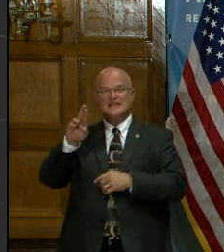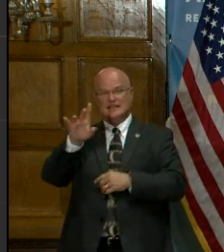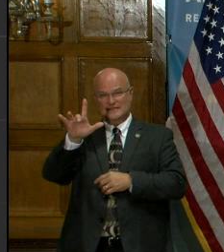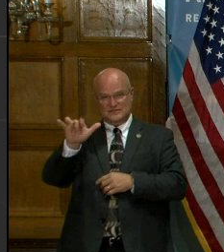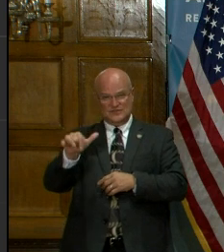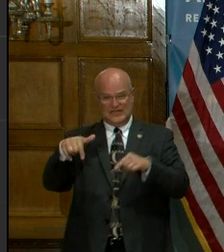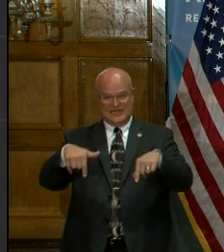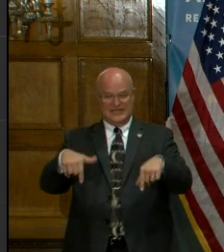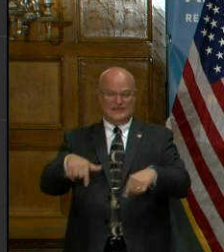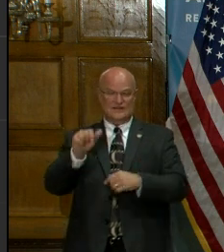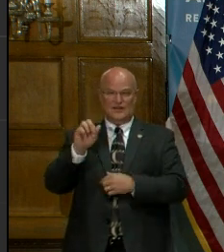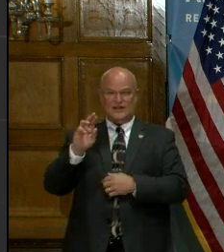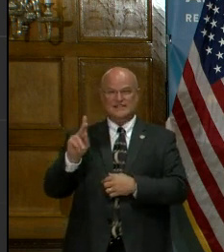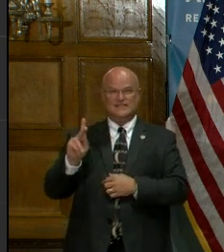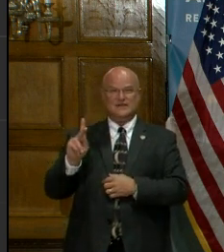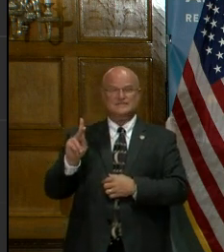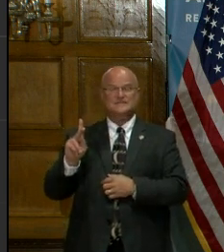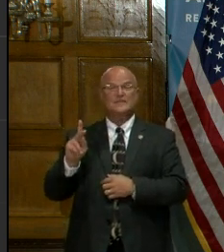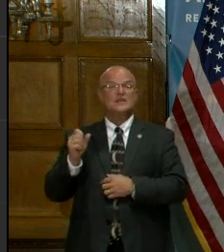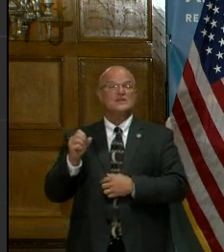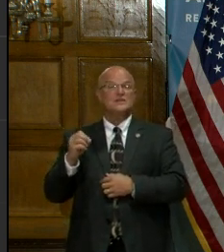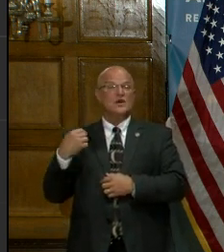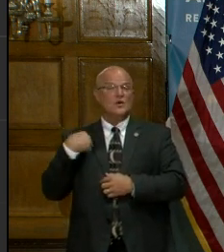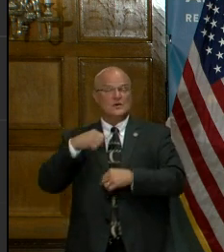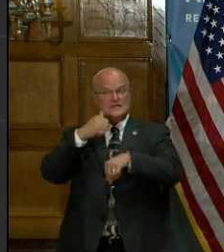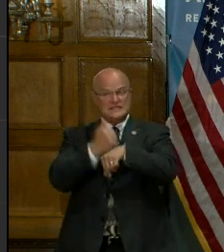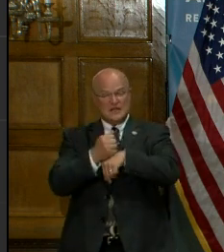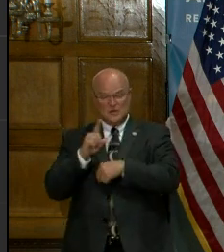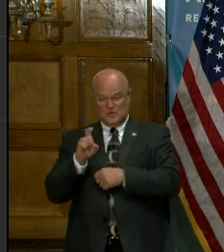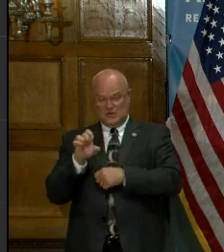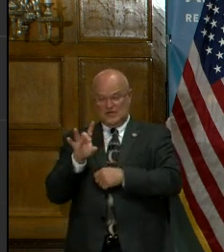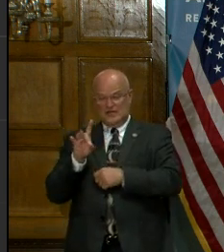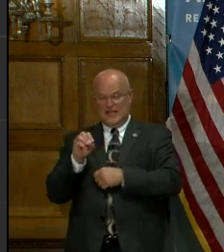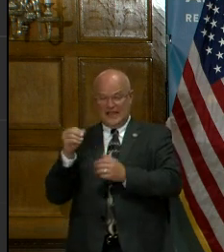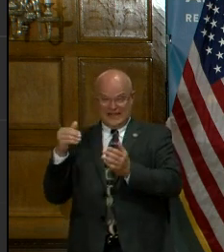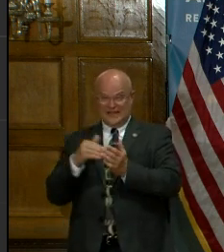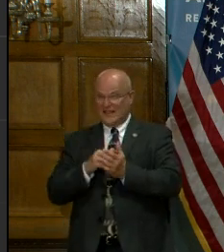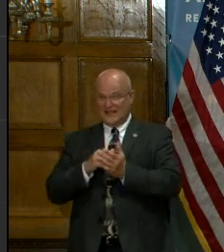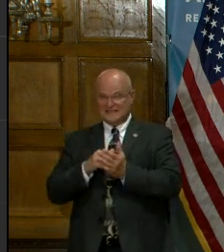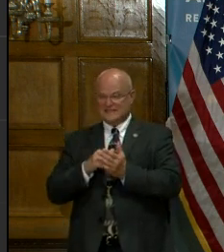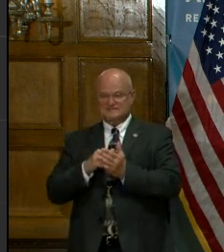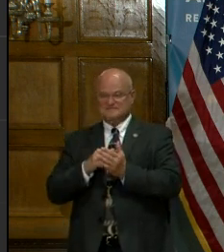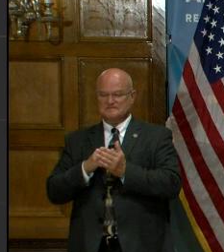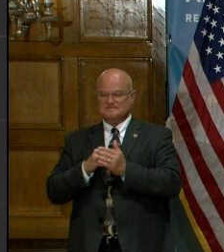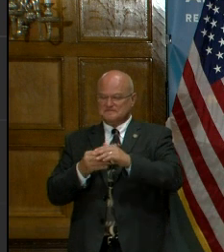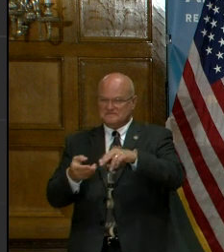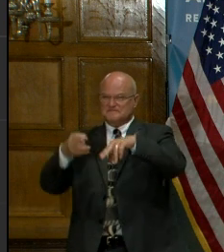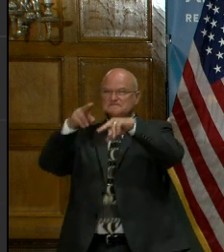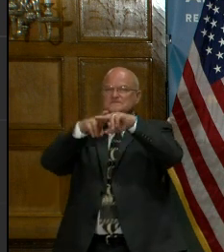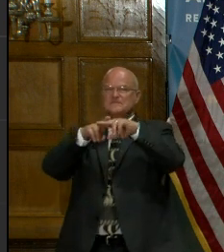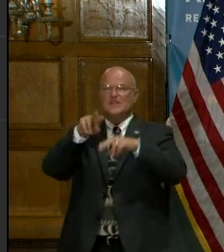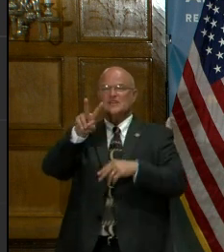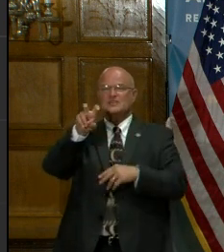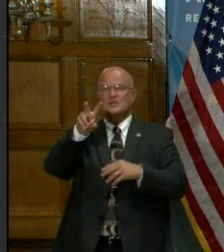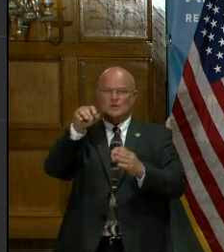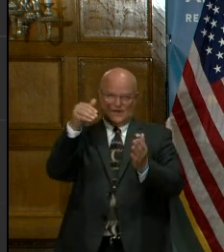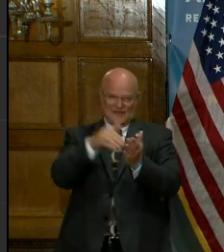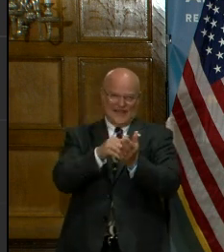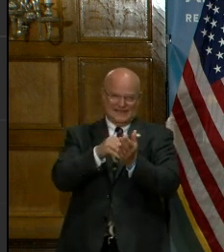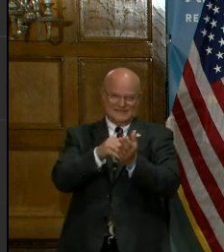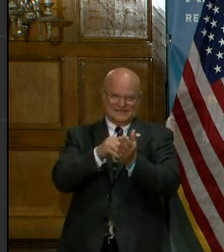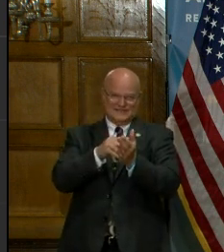Arkansas in the month of July. And so we set it at 180,000 goal. We're going to increase that to